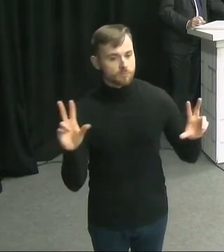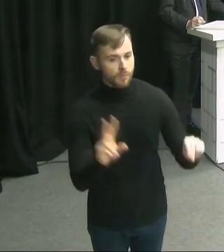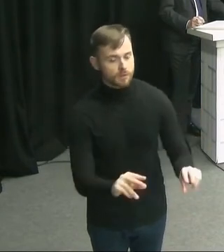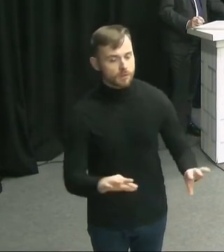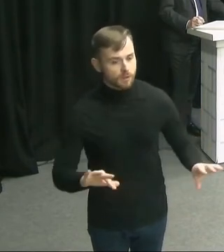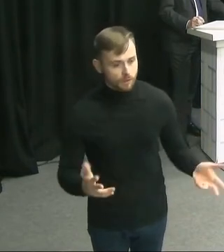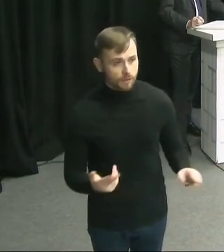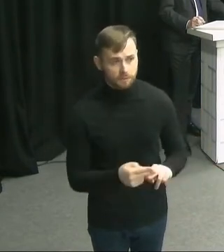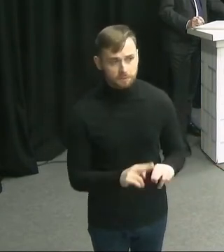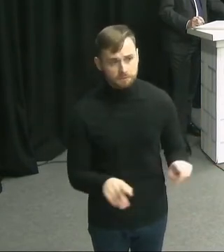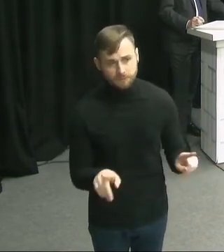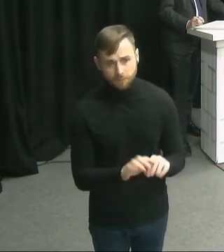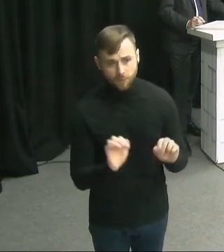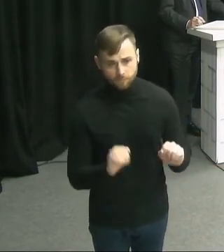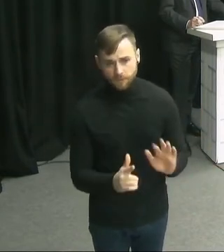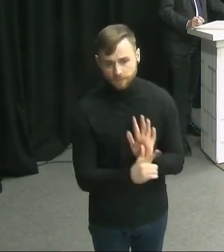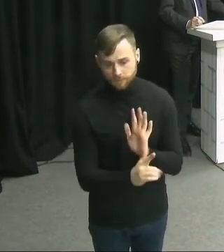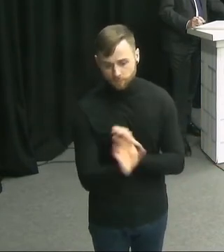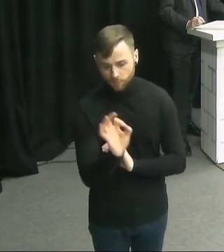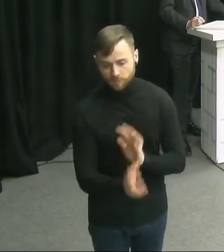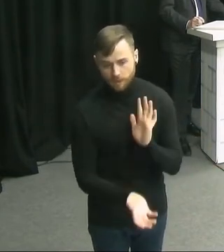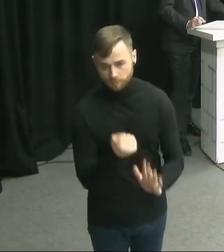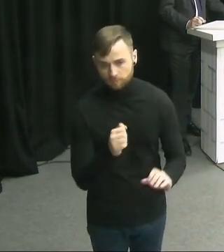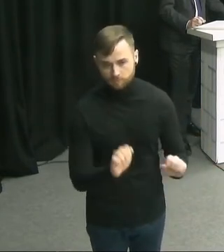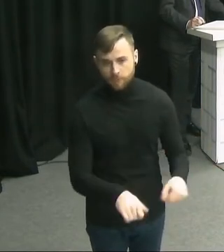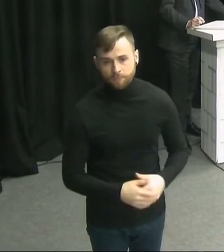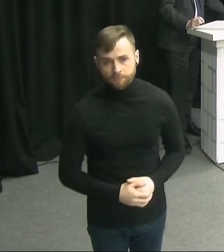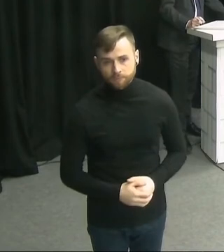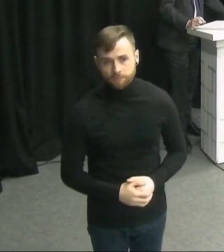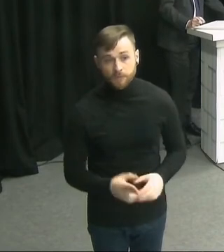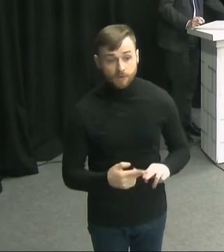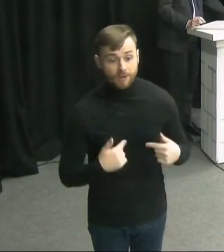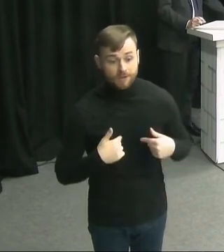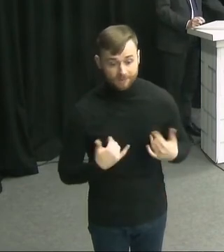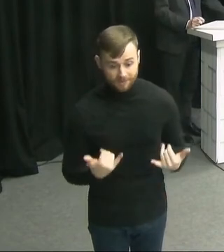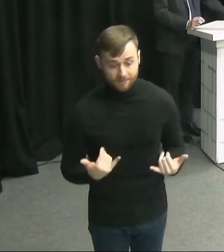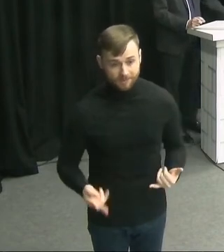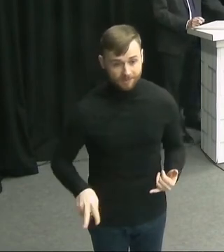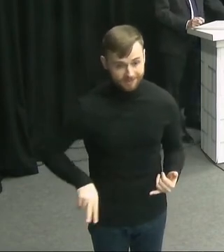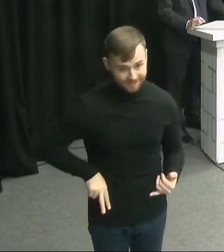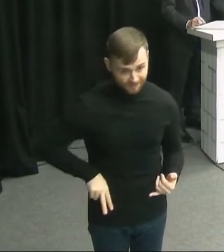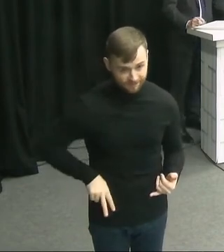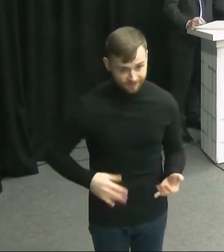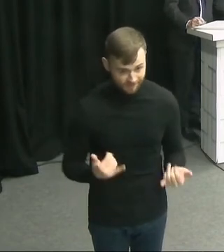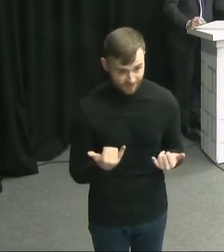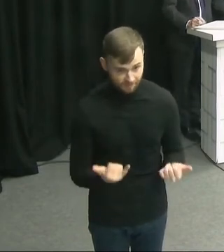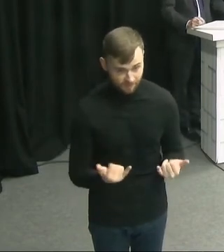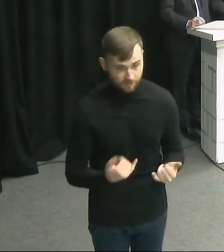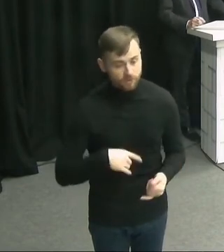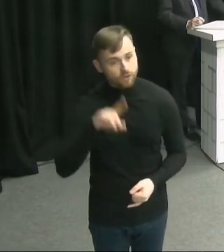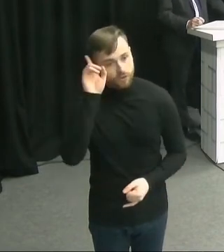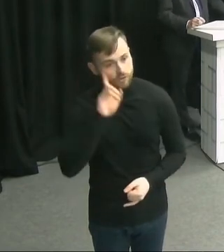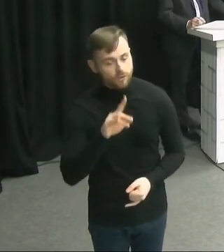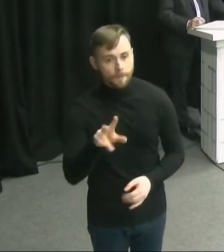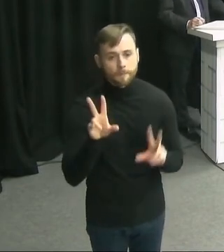only 70% of what's achievable can be promised, and of what was promised, only 70% of what was promised